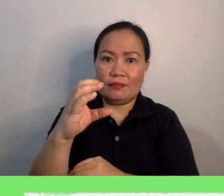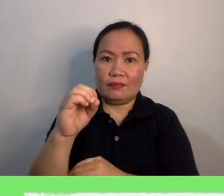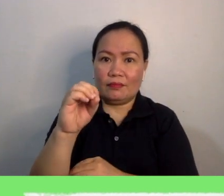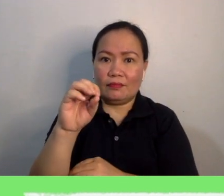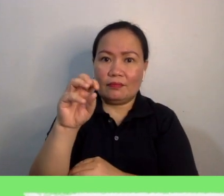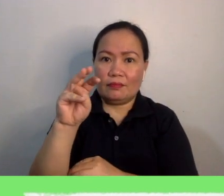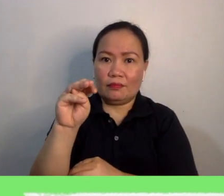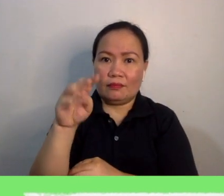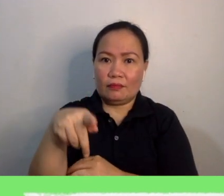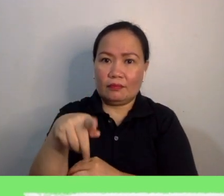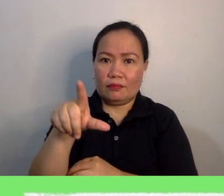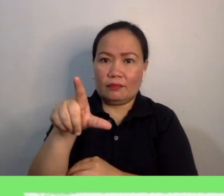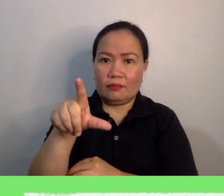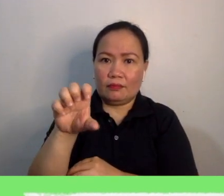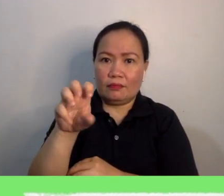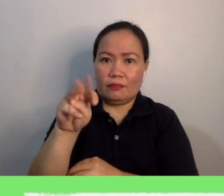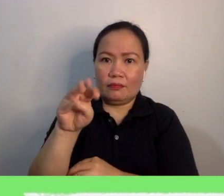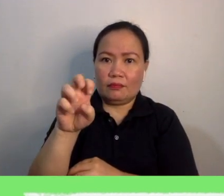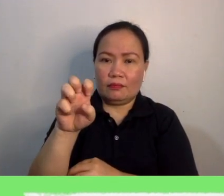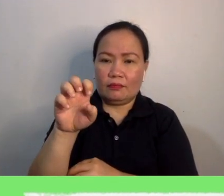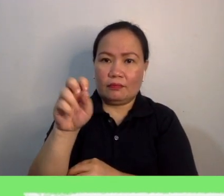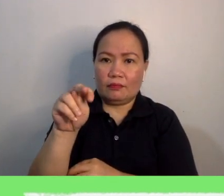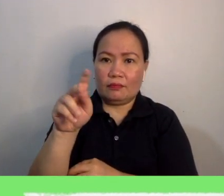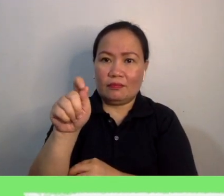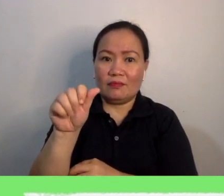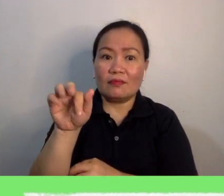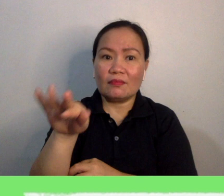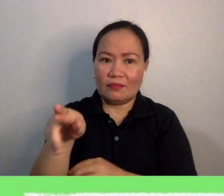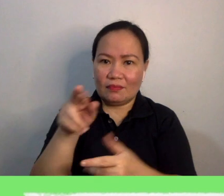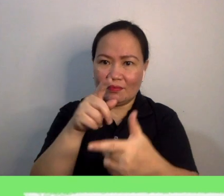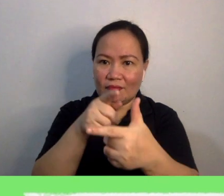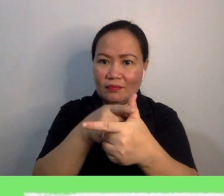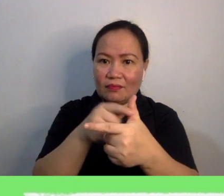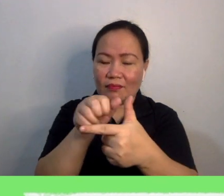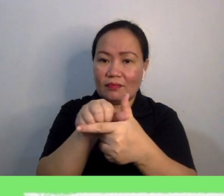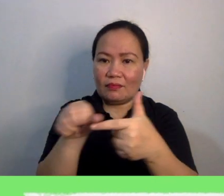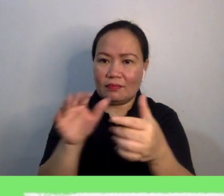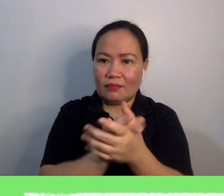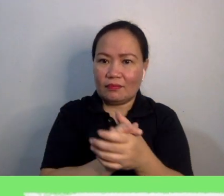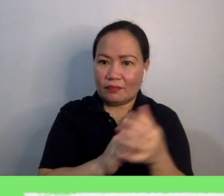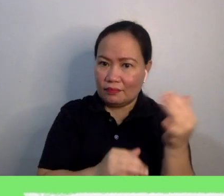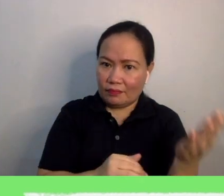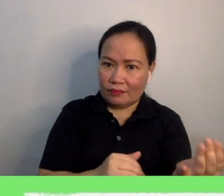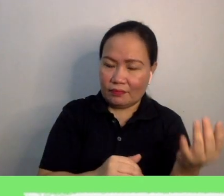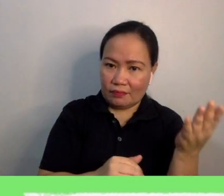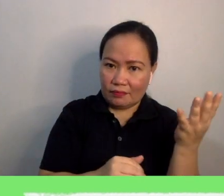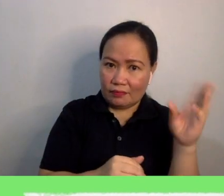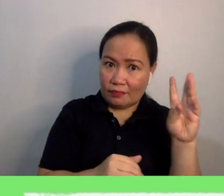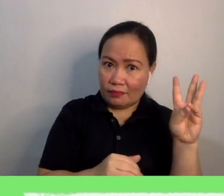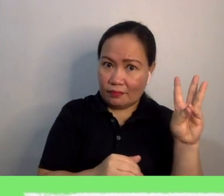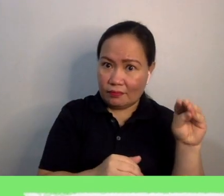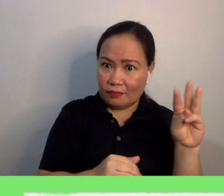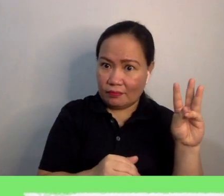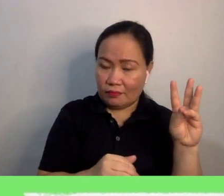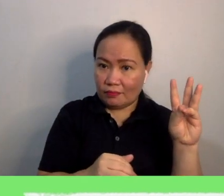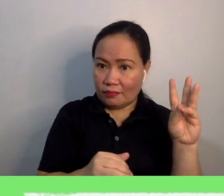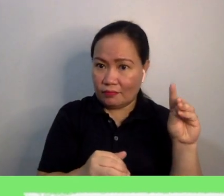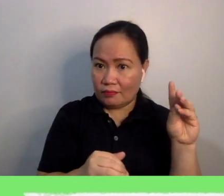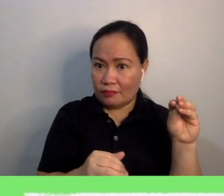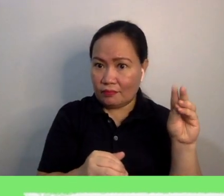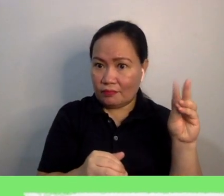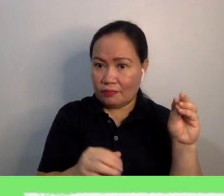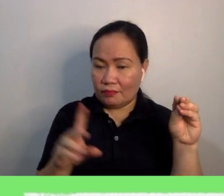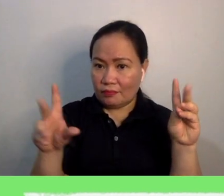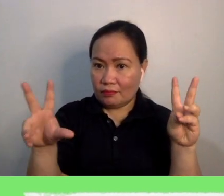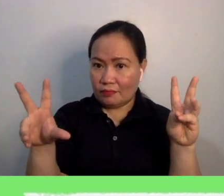of complementary angles. Now, this one. Okay, so this is 60 plus 30. So, this is